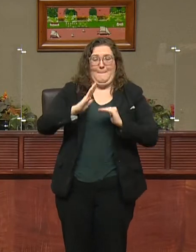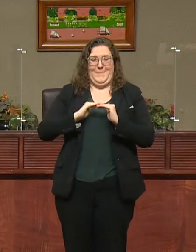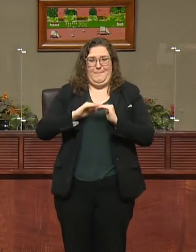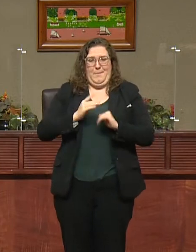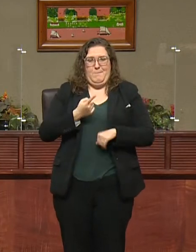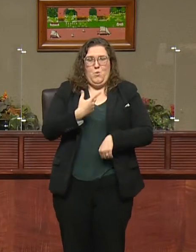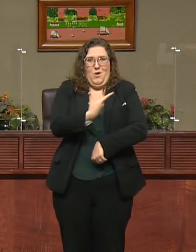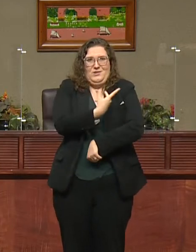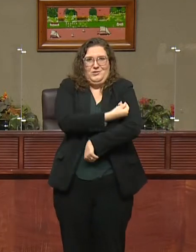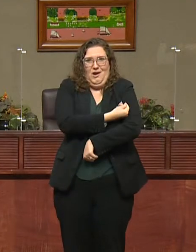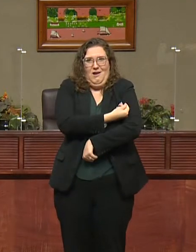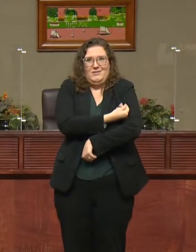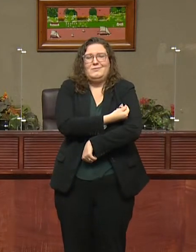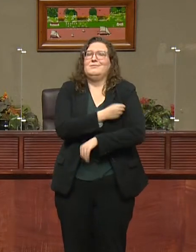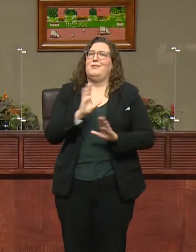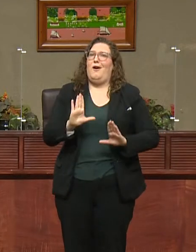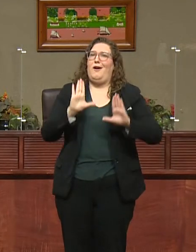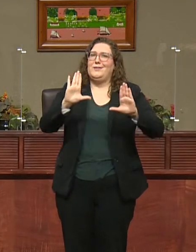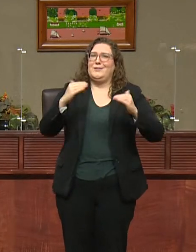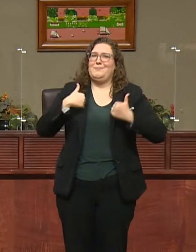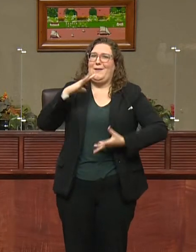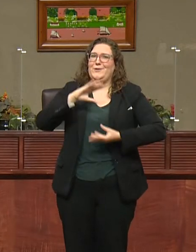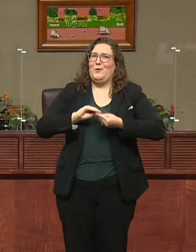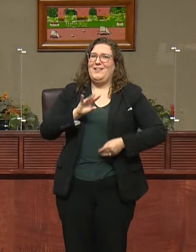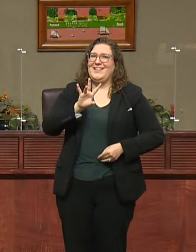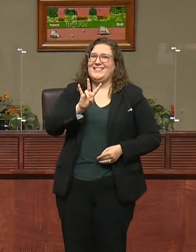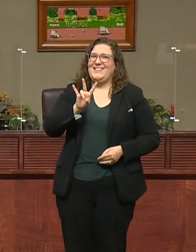really great 77.1%.